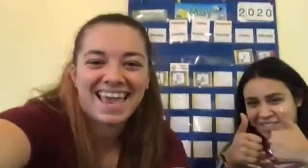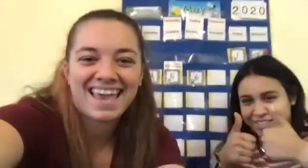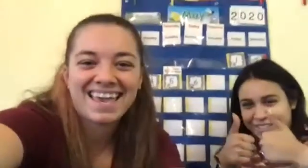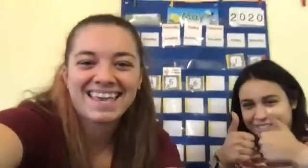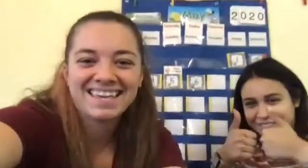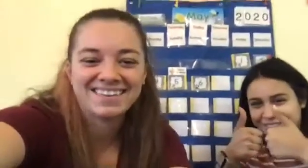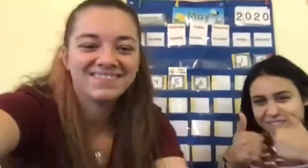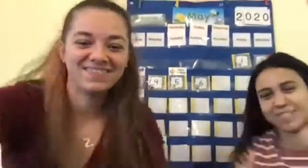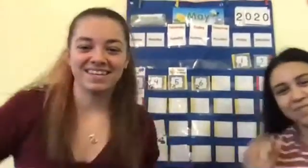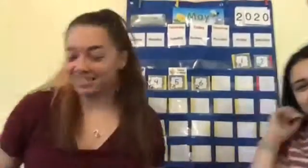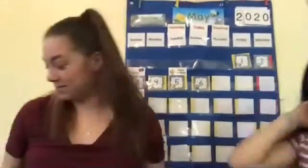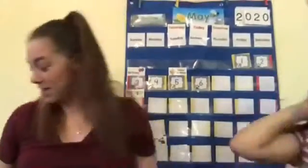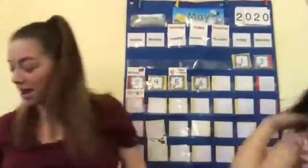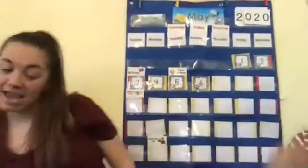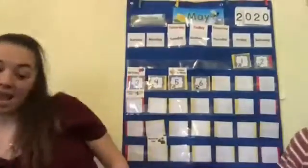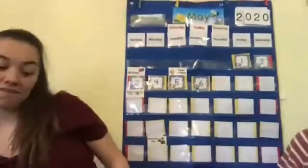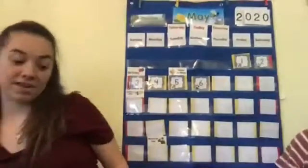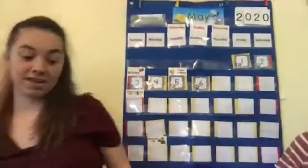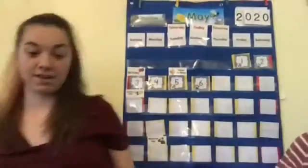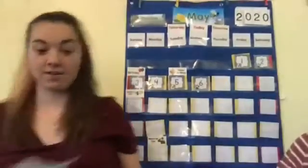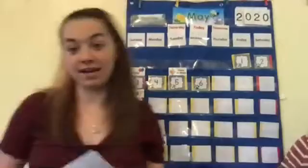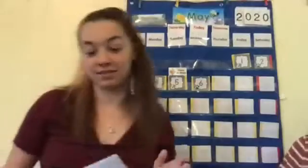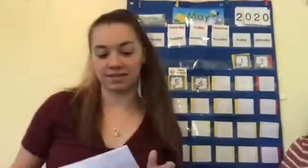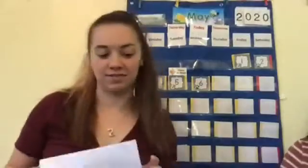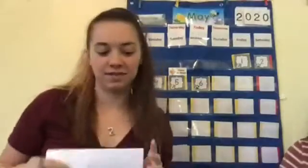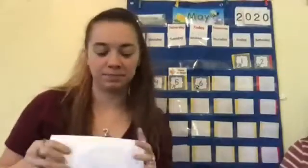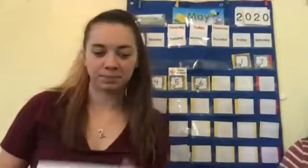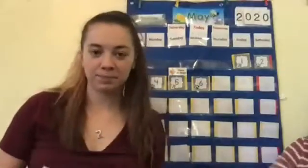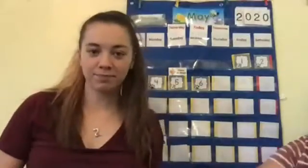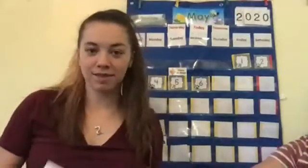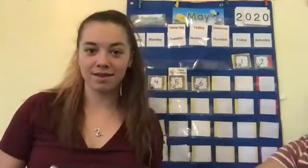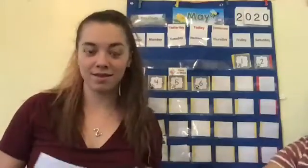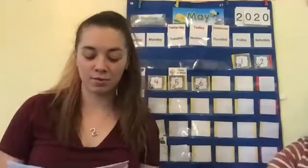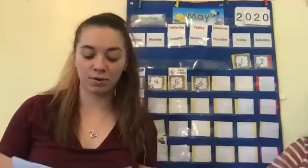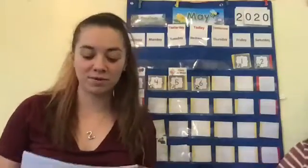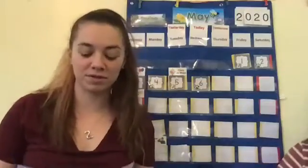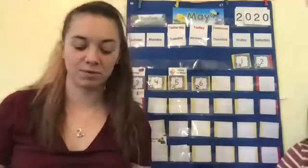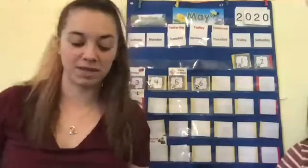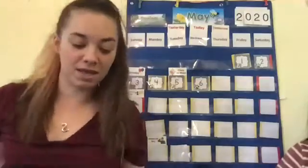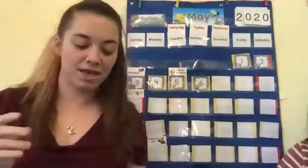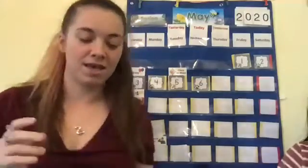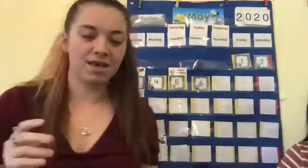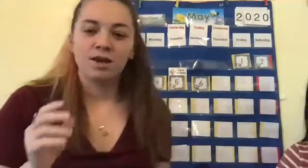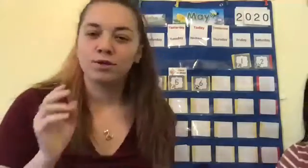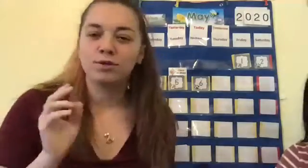Thank you. So now I have an interactive activity. We're going to be dealing with, you know how